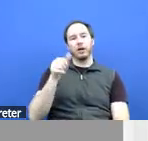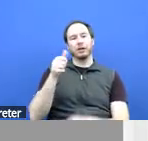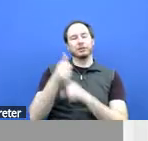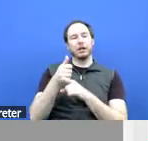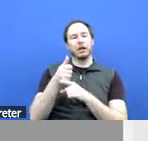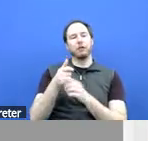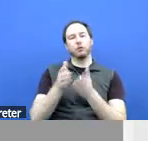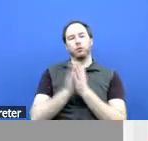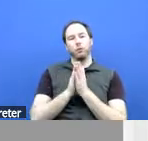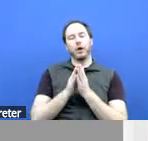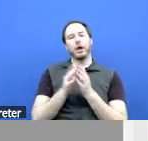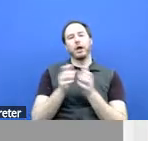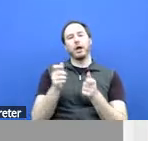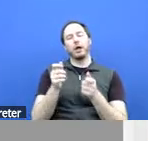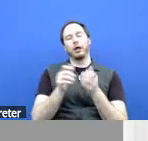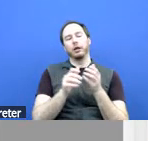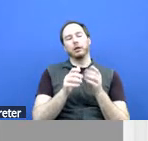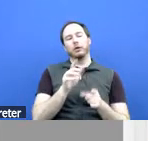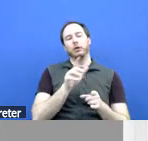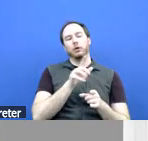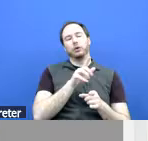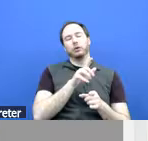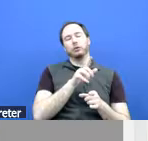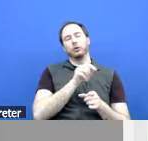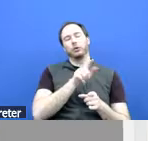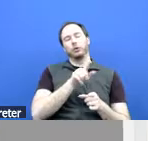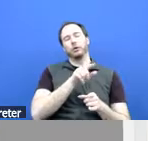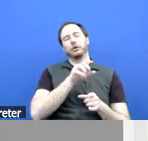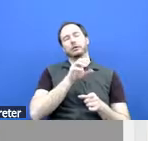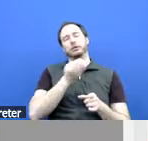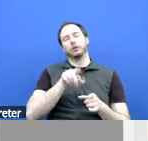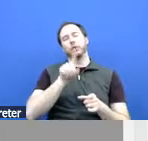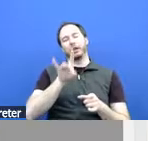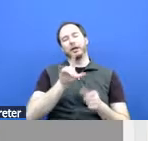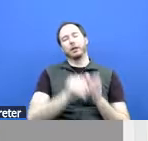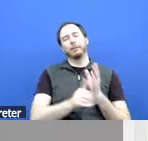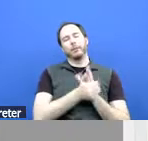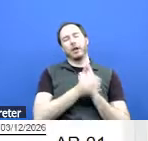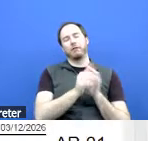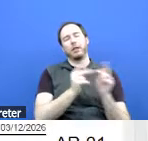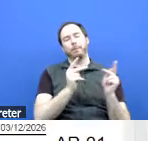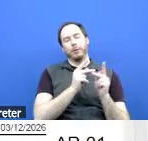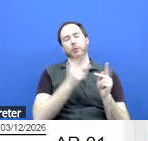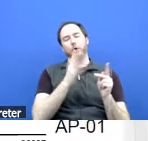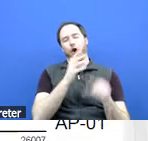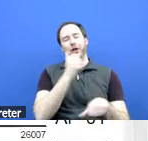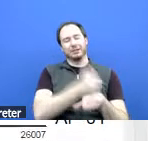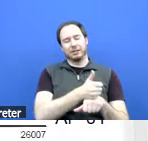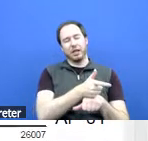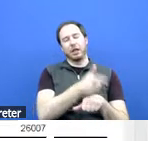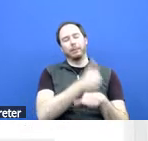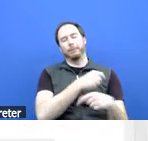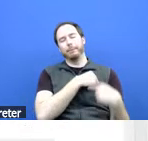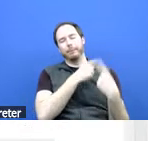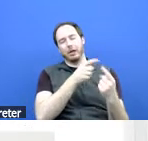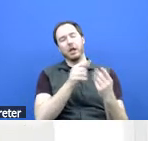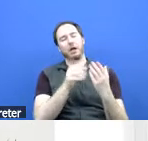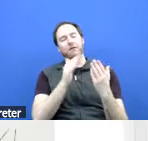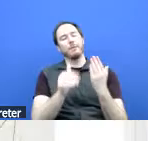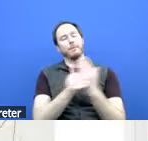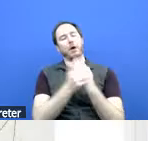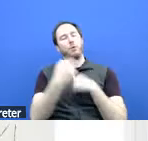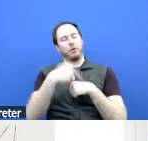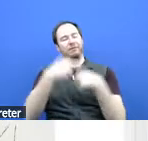the current special use permit 2021-018. And as I mentioned, that permit is in place and has been modified once